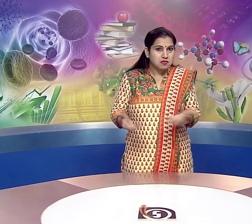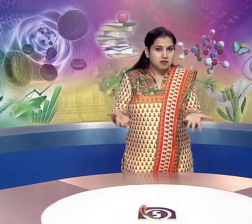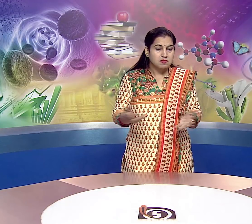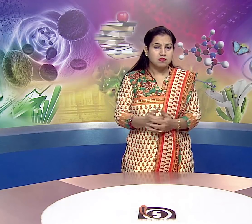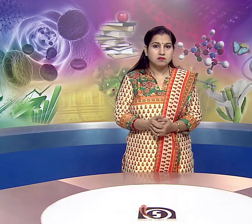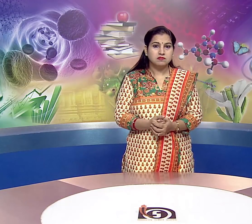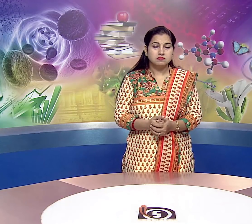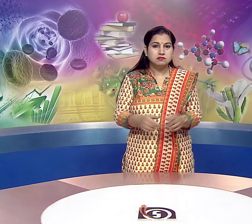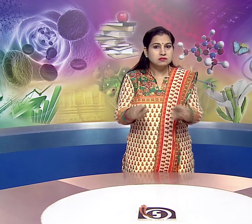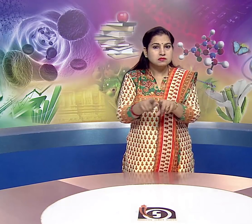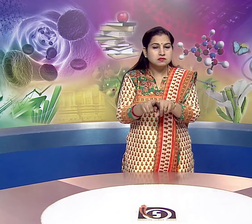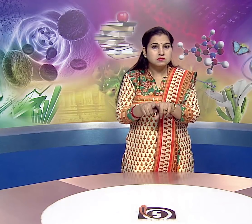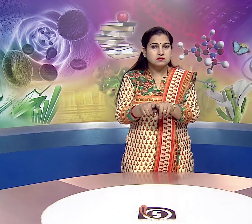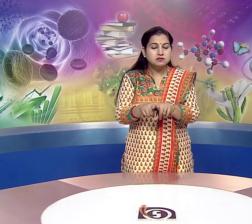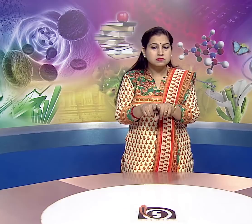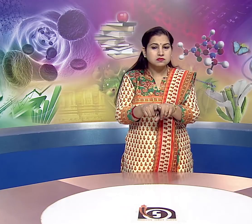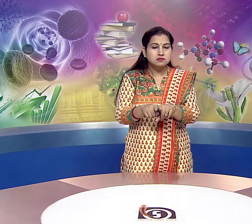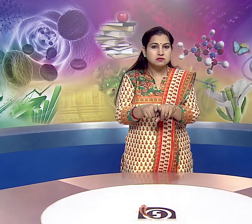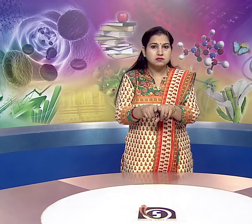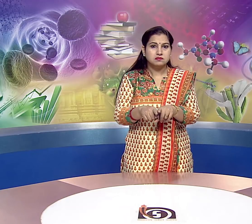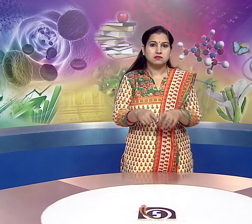as though they thought